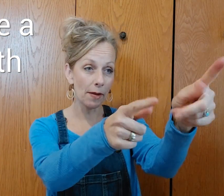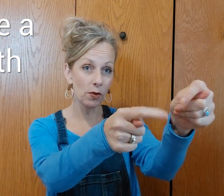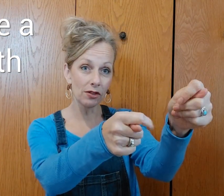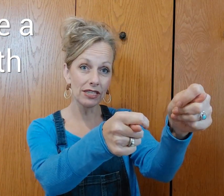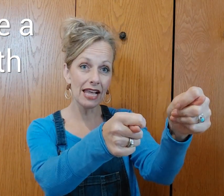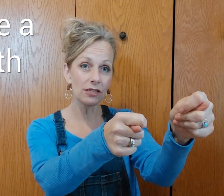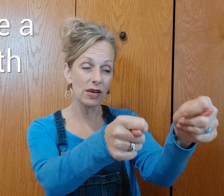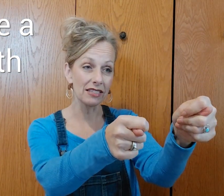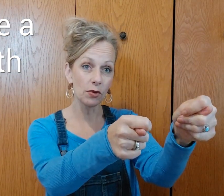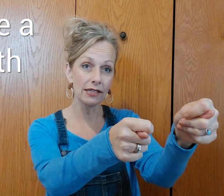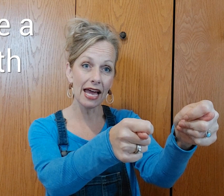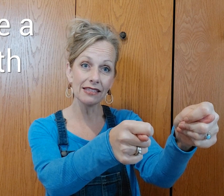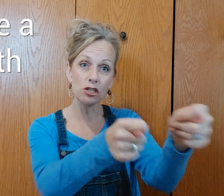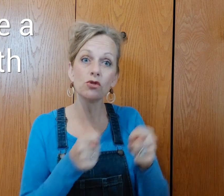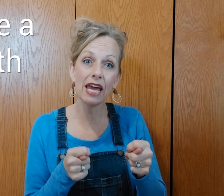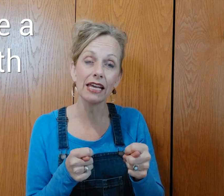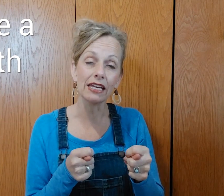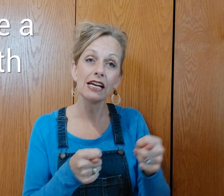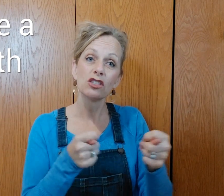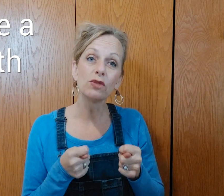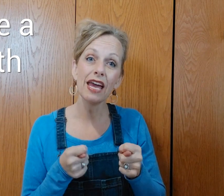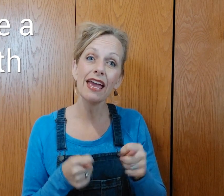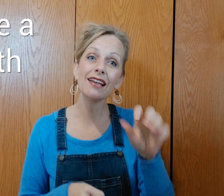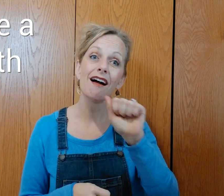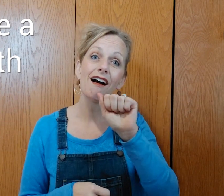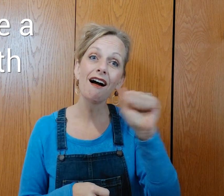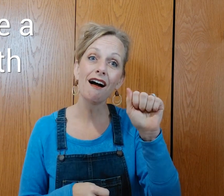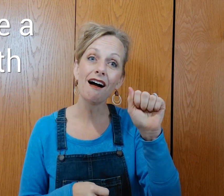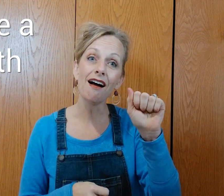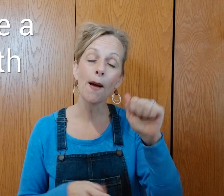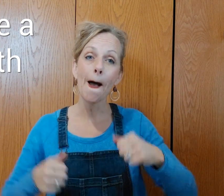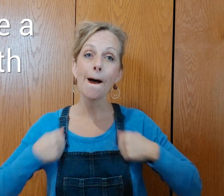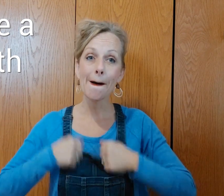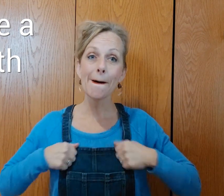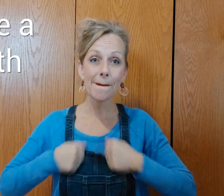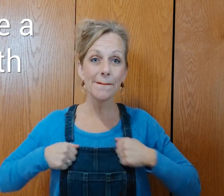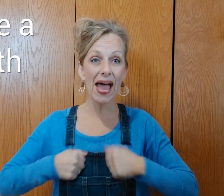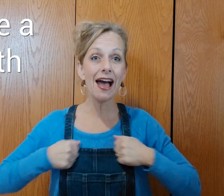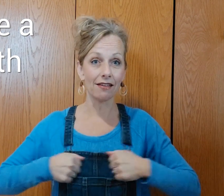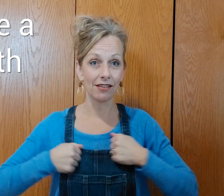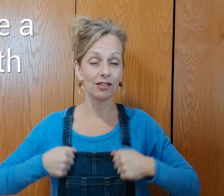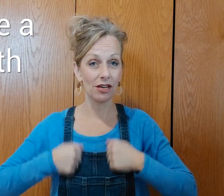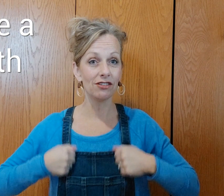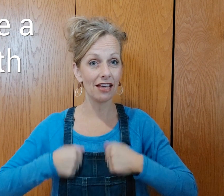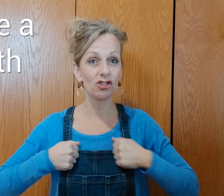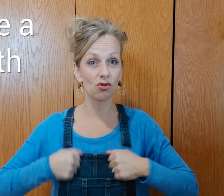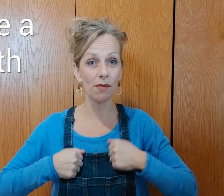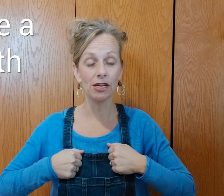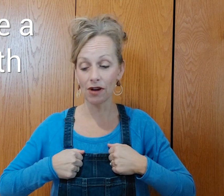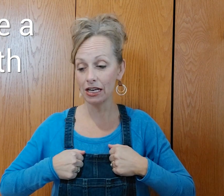we learned this last week. Someone else has it and you take it. So take a bath. So here's that scrubbing right here